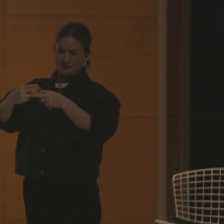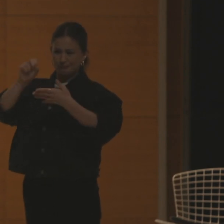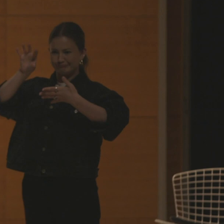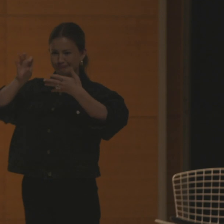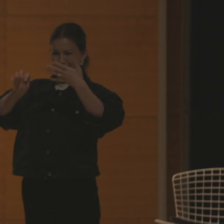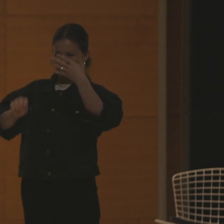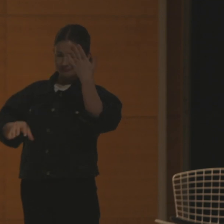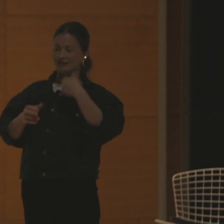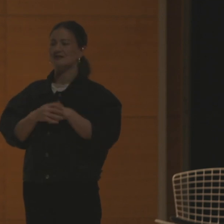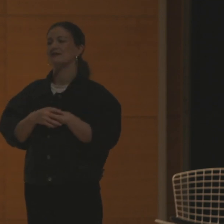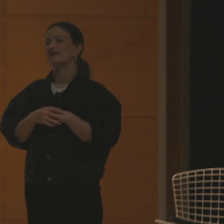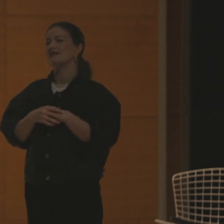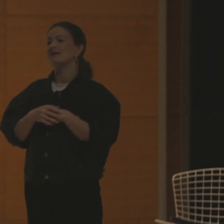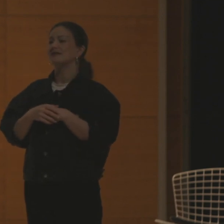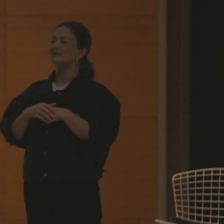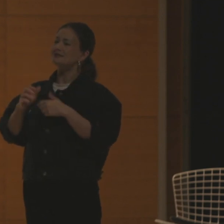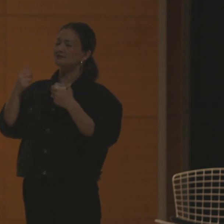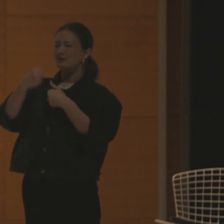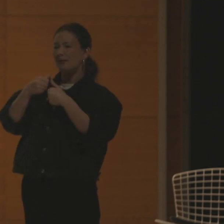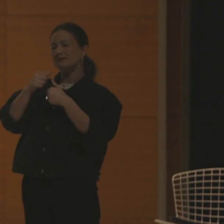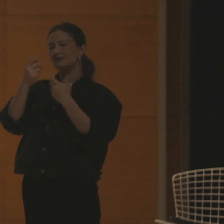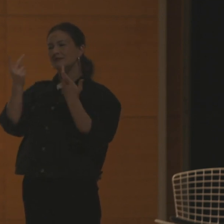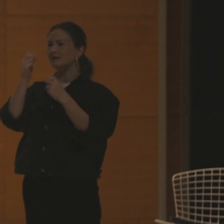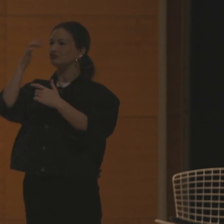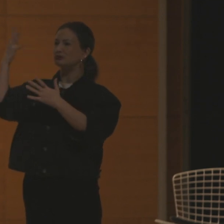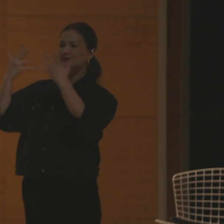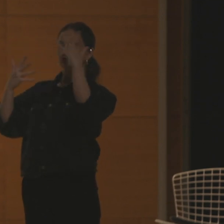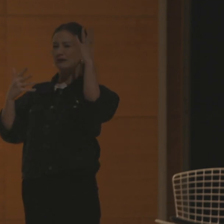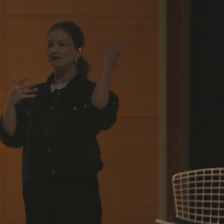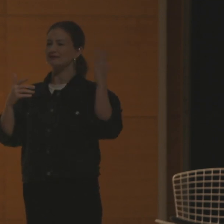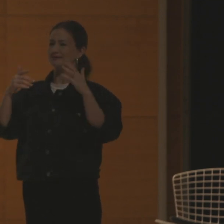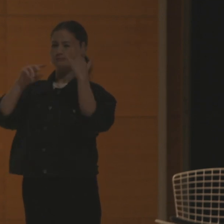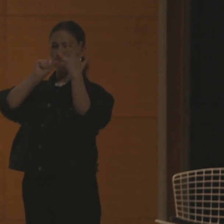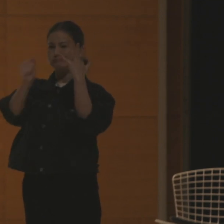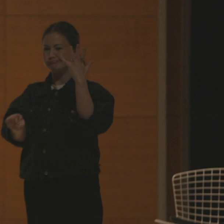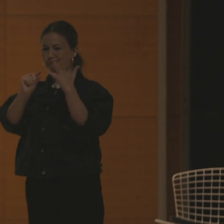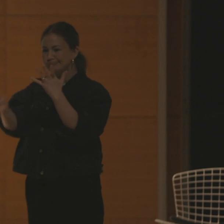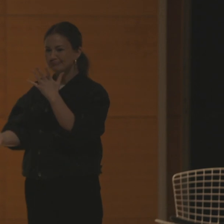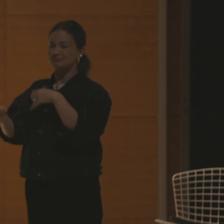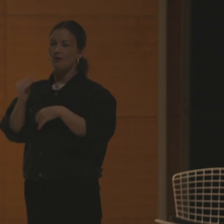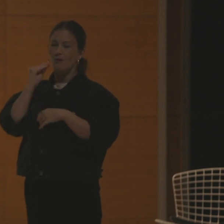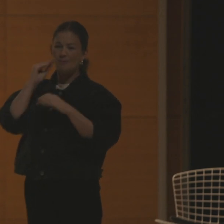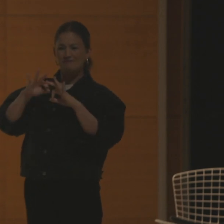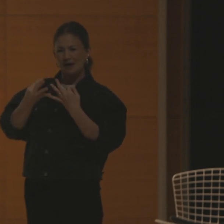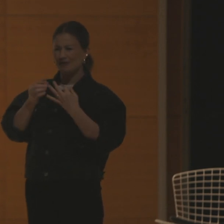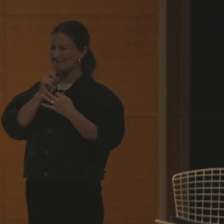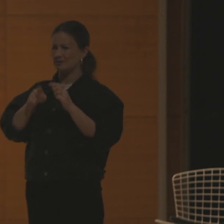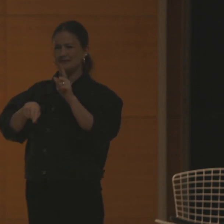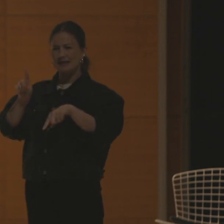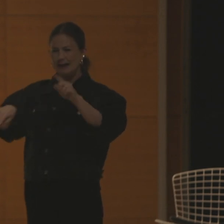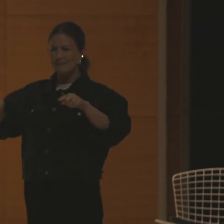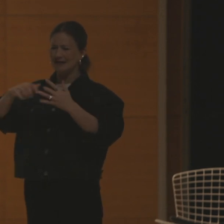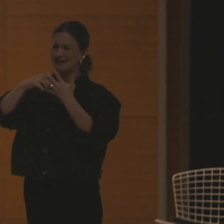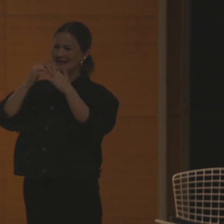memories like mist in the pines or fall webworms in the brown crooks of branches. Home and family are dynamic,